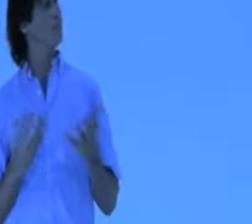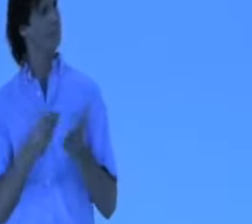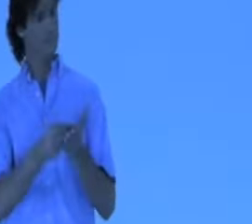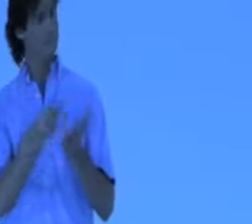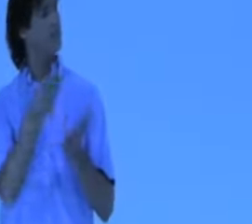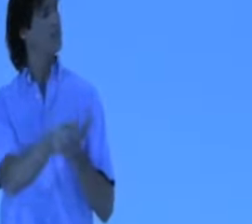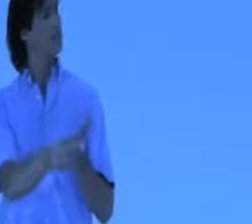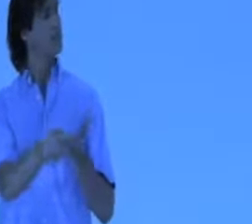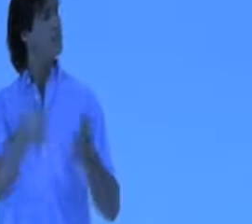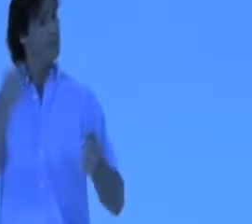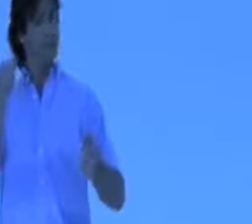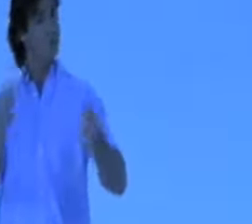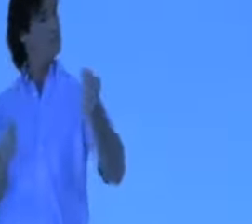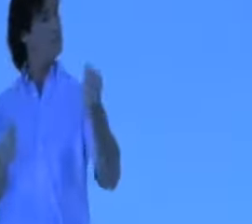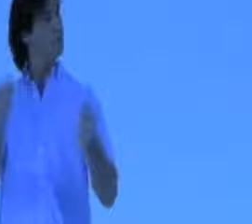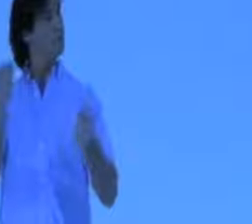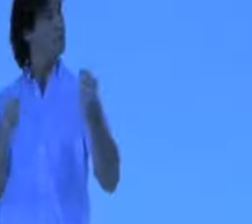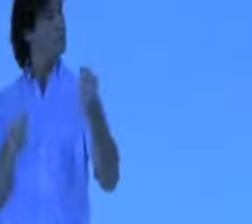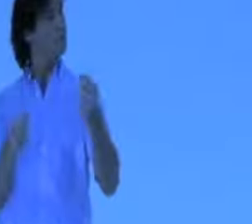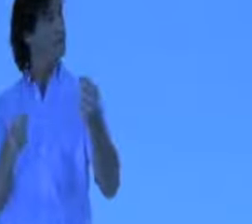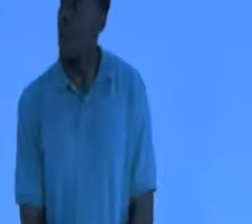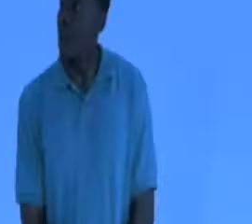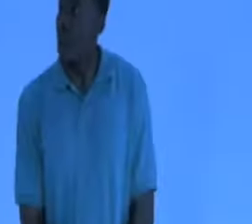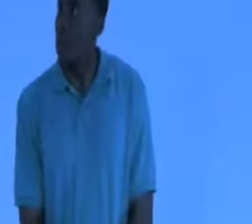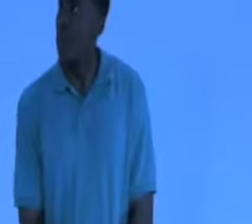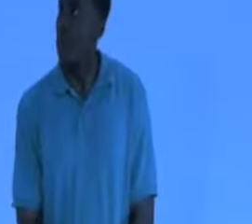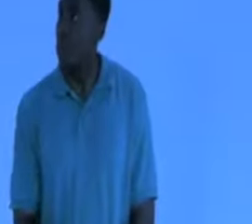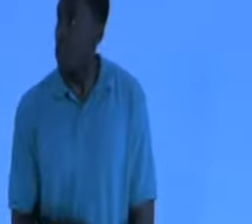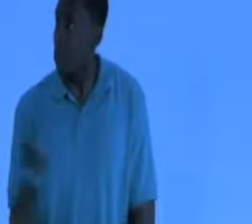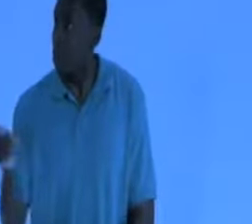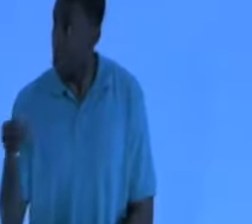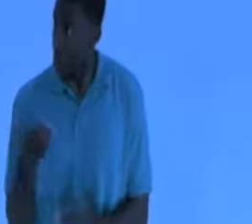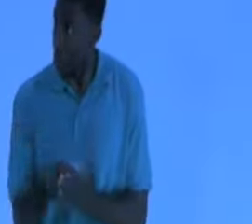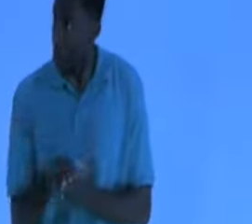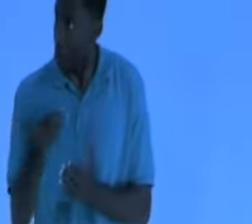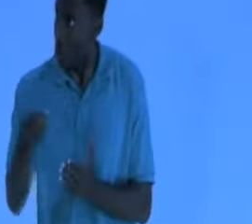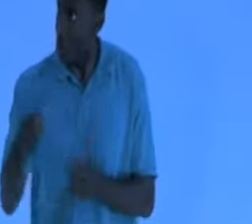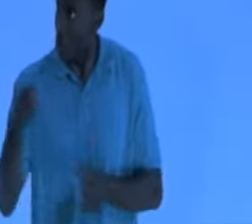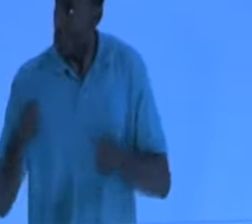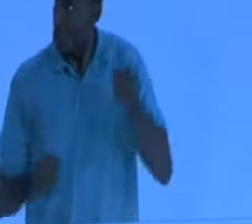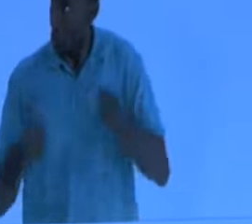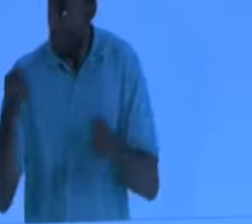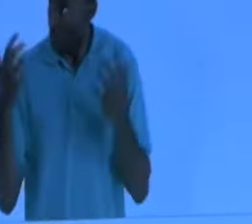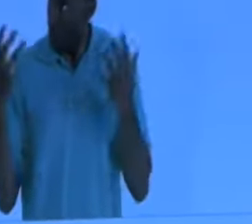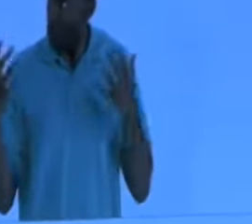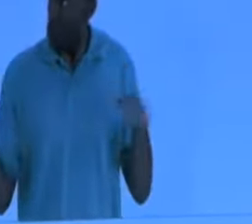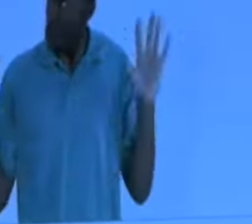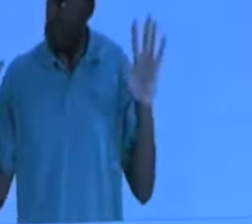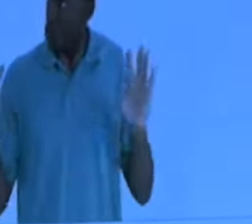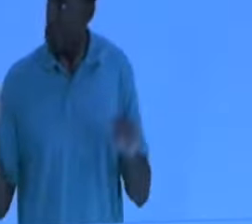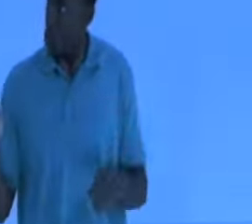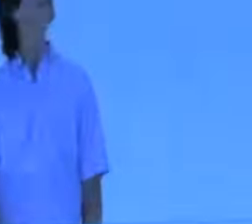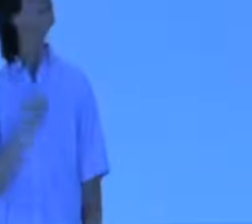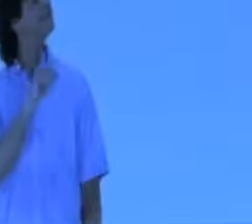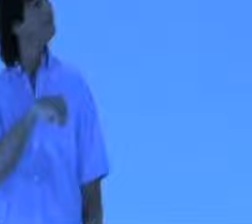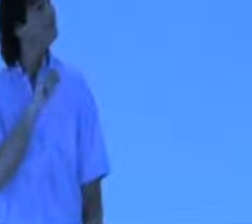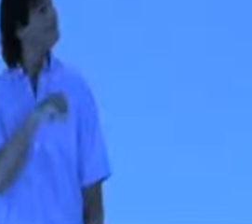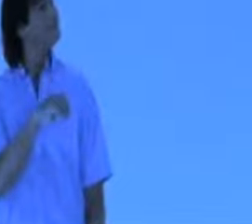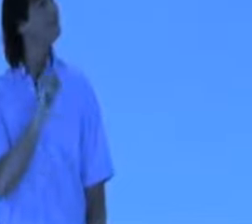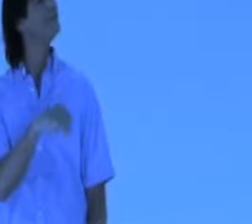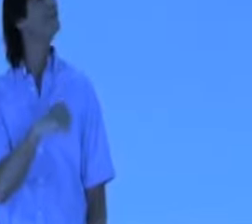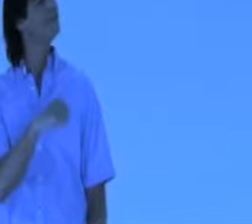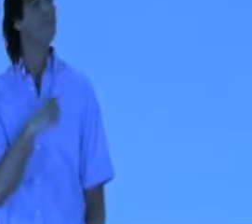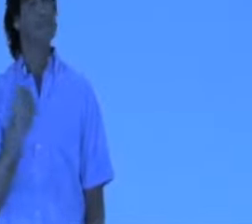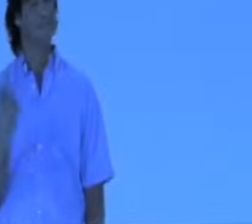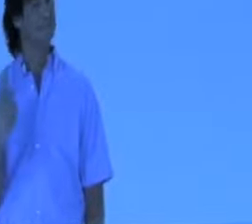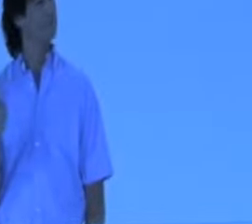concern what did the person in the purple shirt tell the person in the green shirt, or whose house was he going to? As you can see,